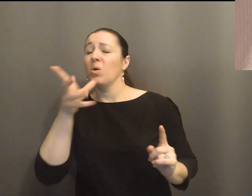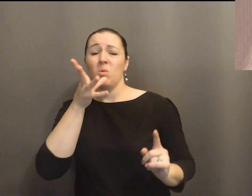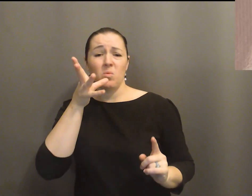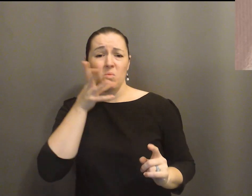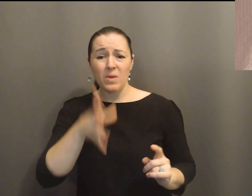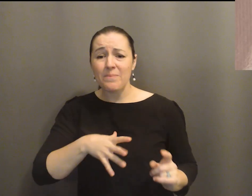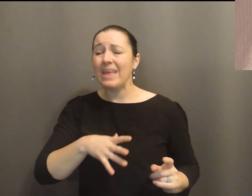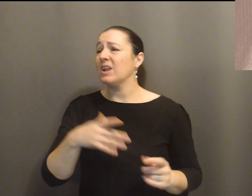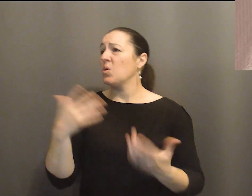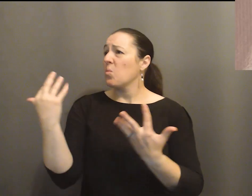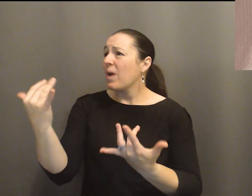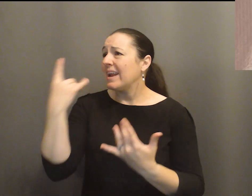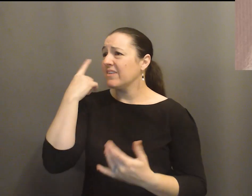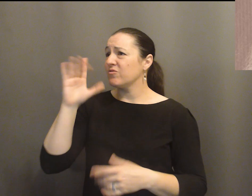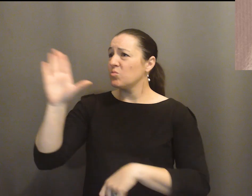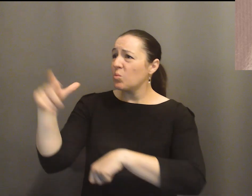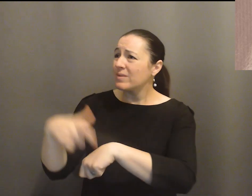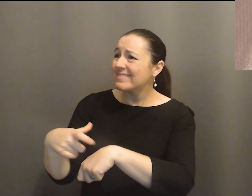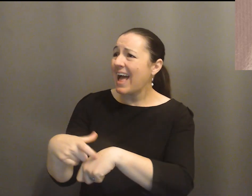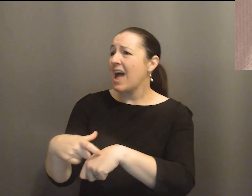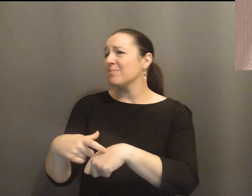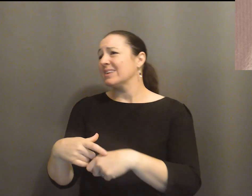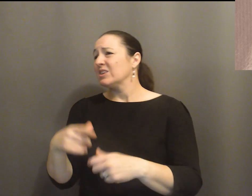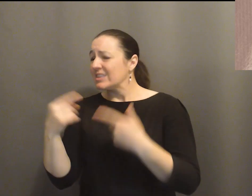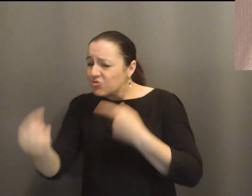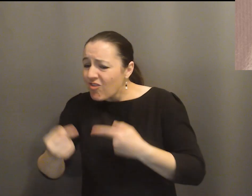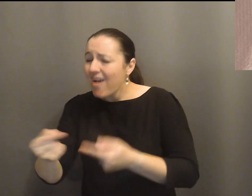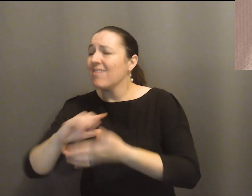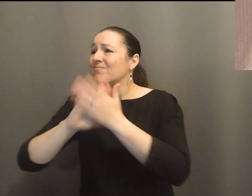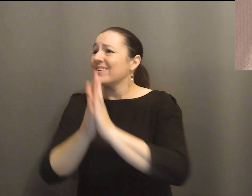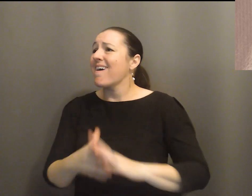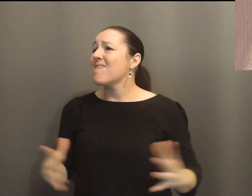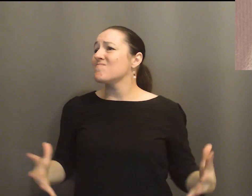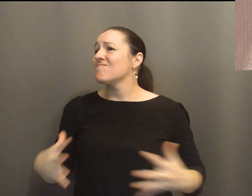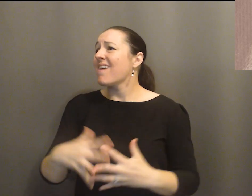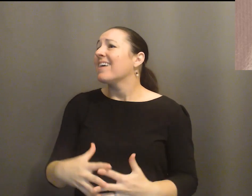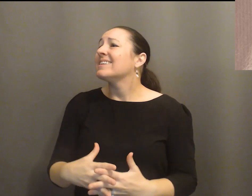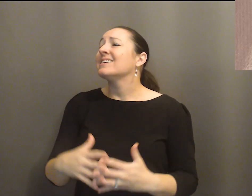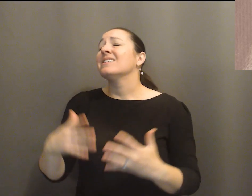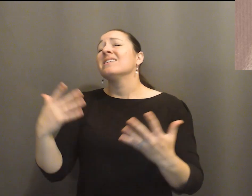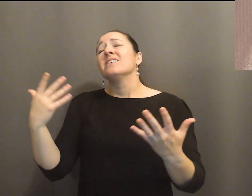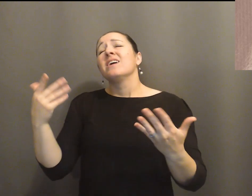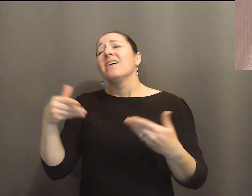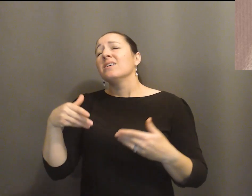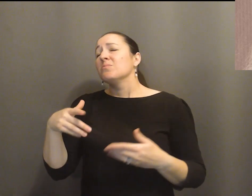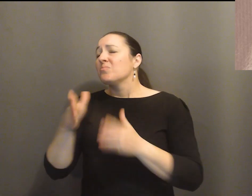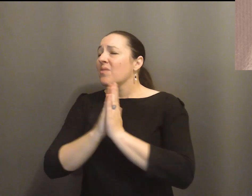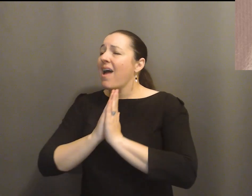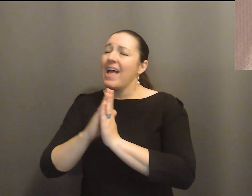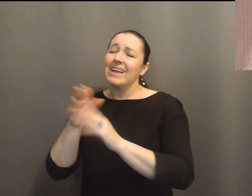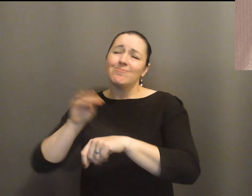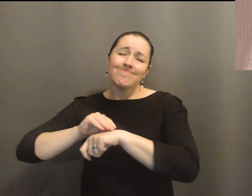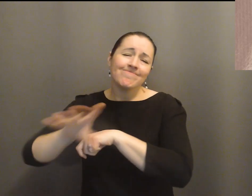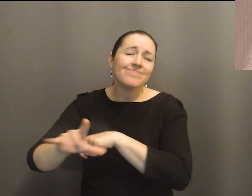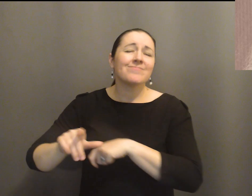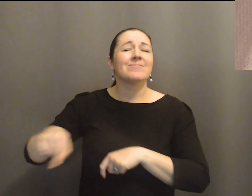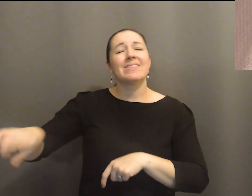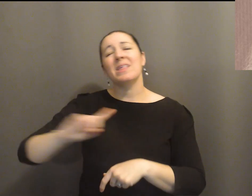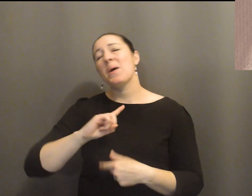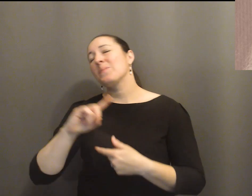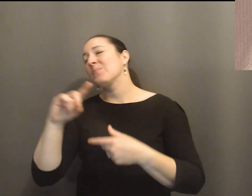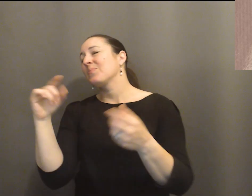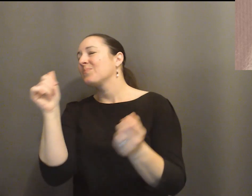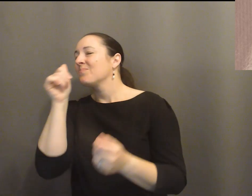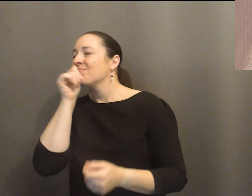Who are waiting On your timing Who are walking through An infertility journey Lord would you just Give them so much peace And so much